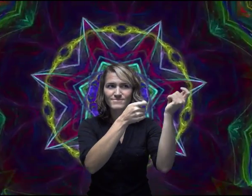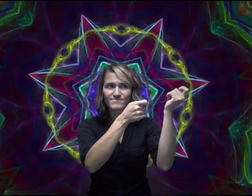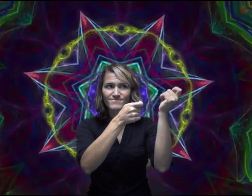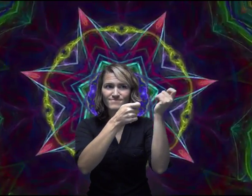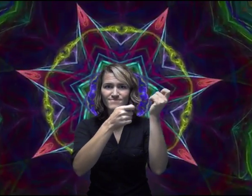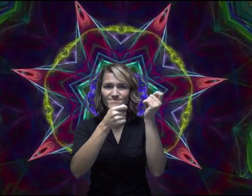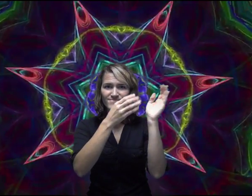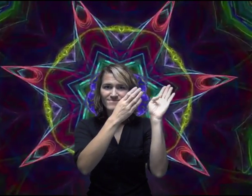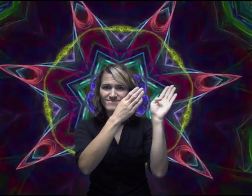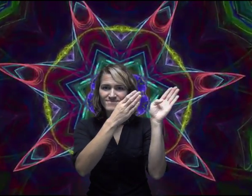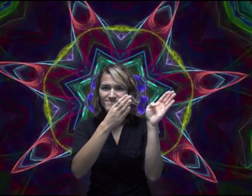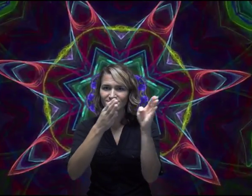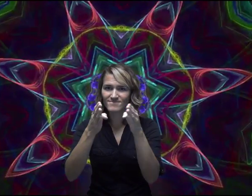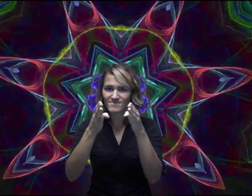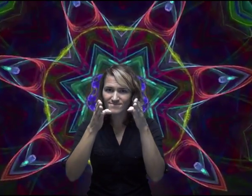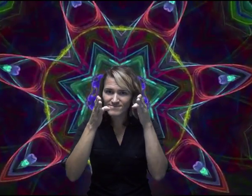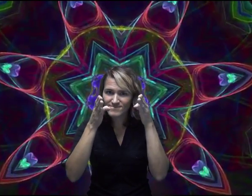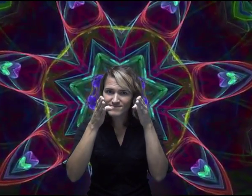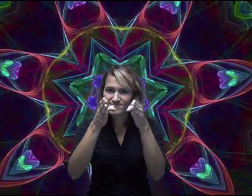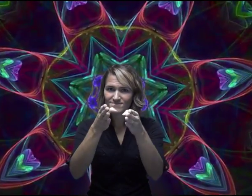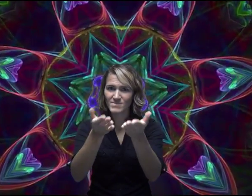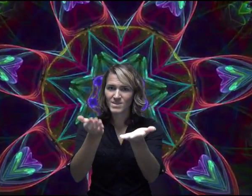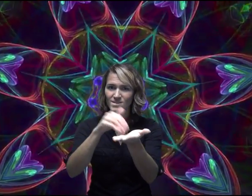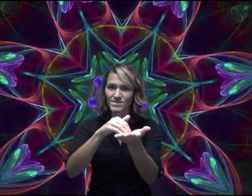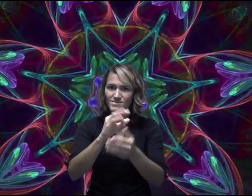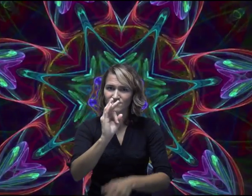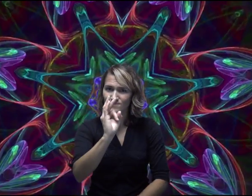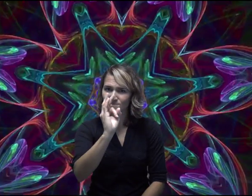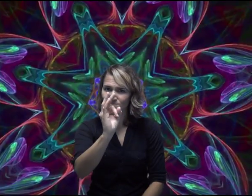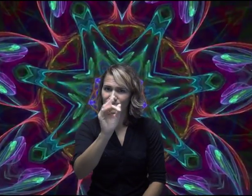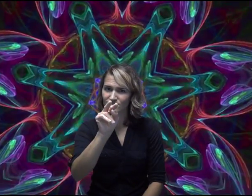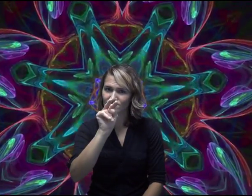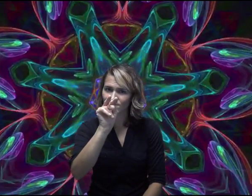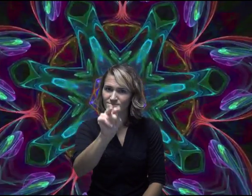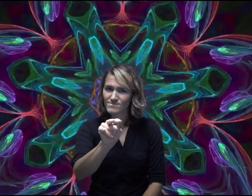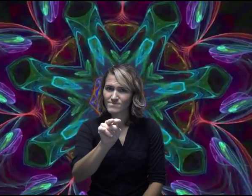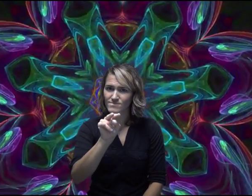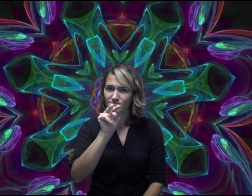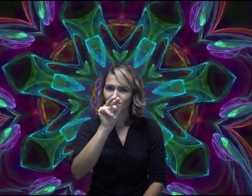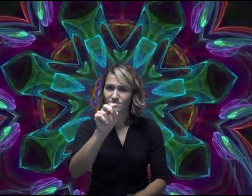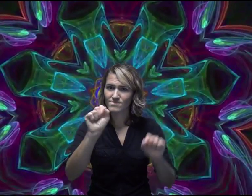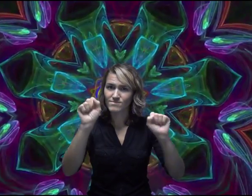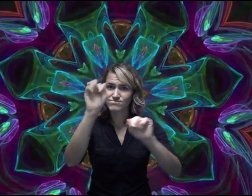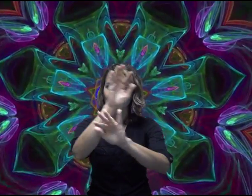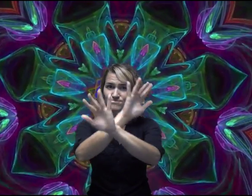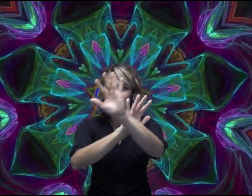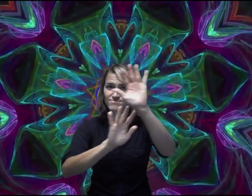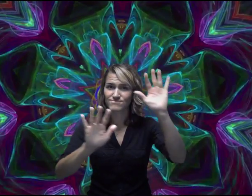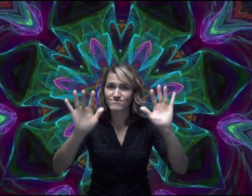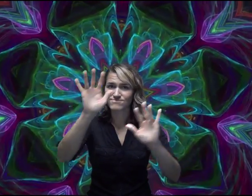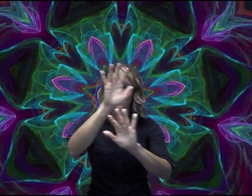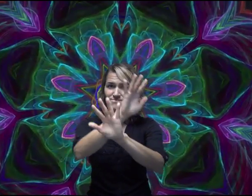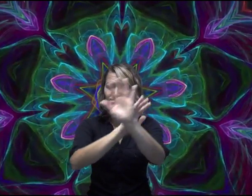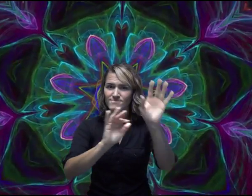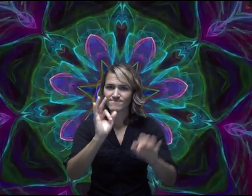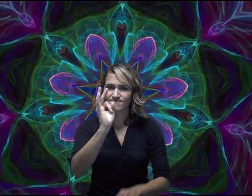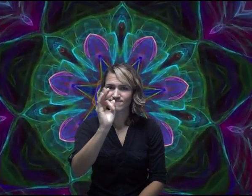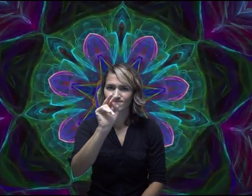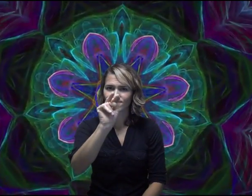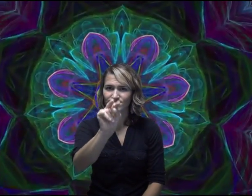wander, just gently guide them back and focus on the screen again. Focus on the center